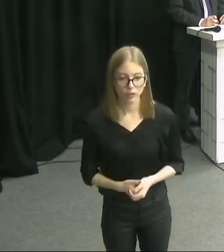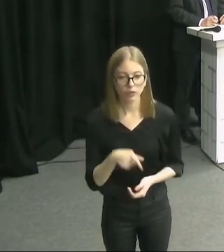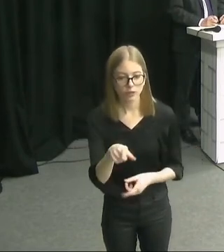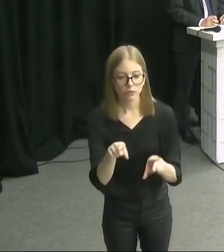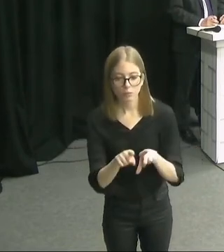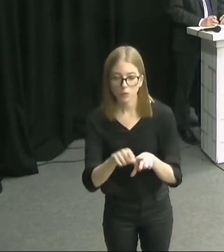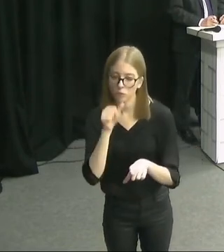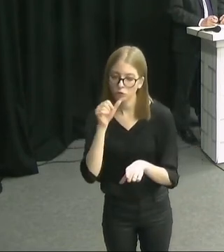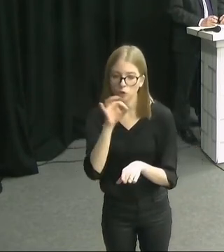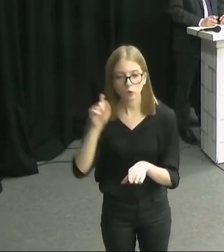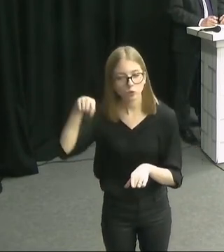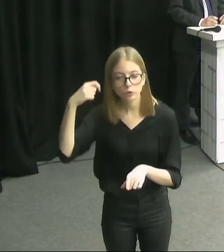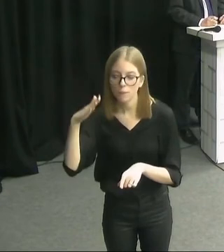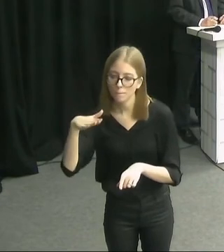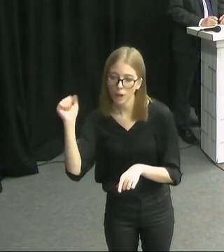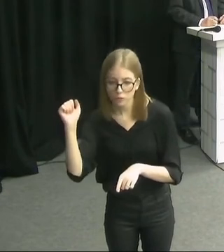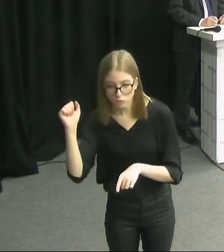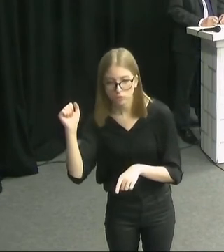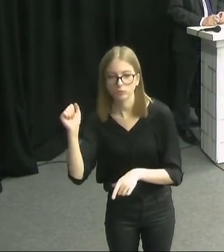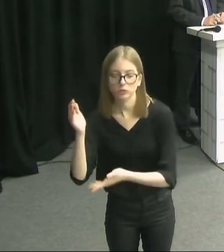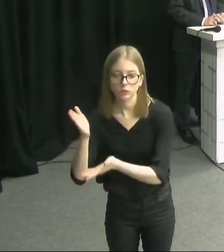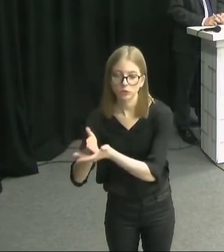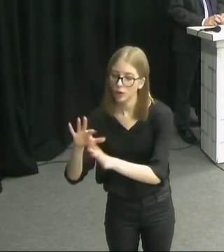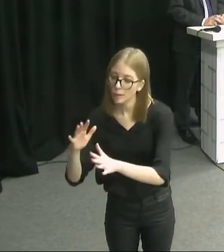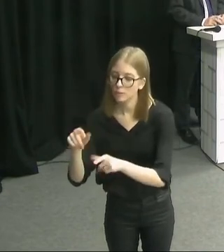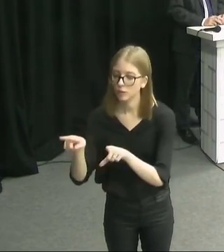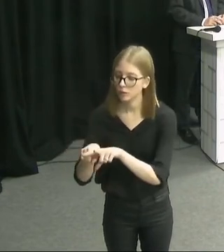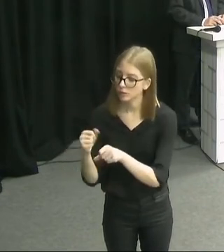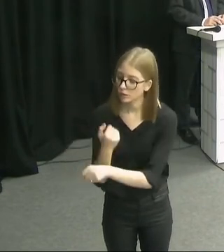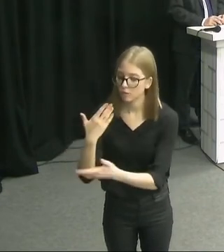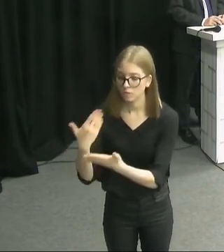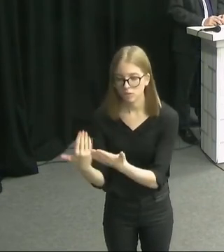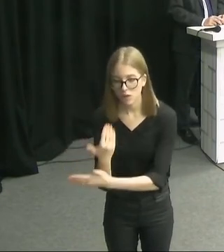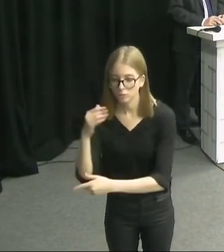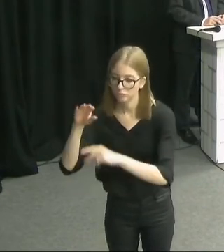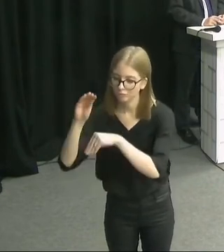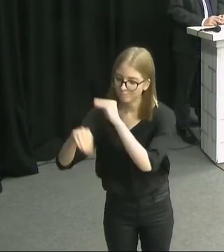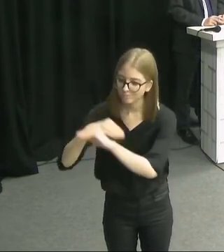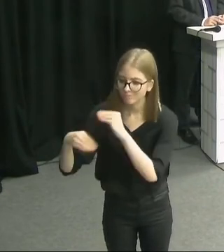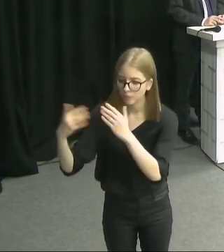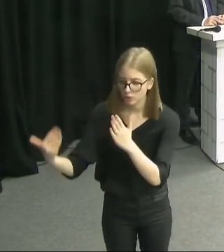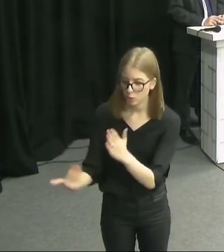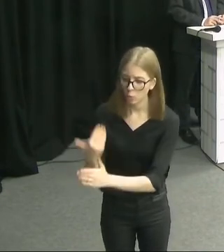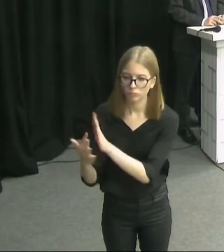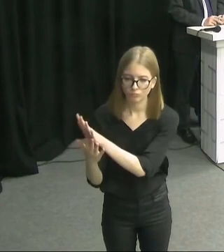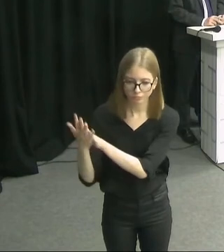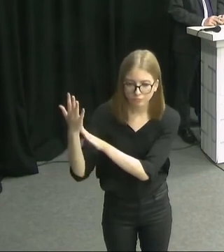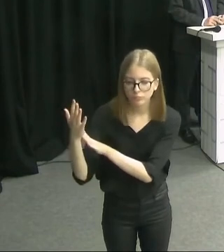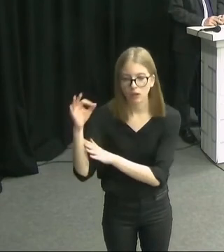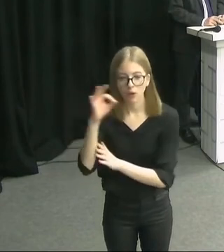course, we need to go back to the loan issue. We need